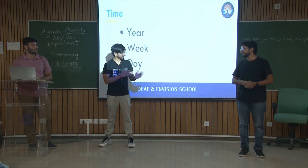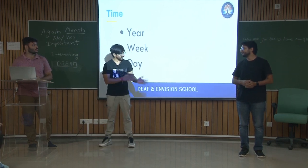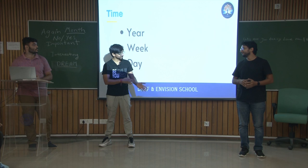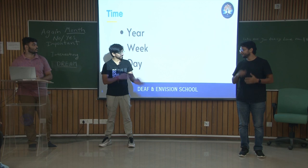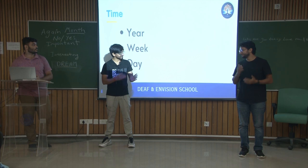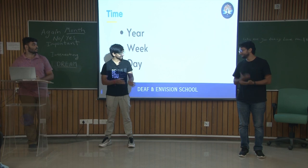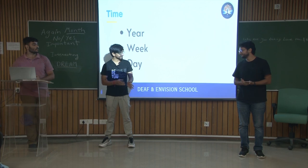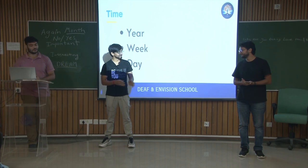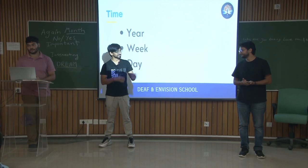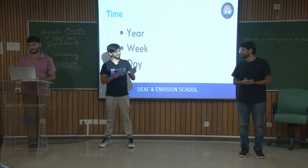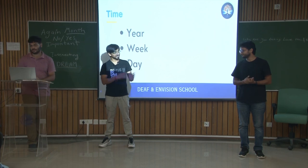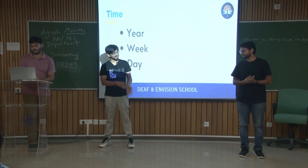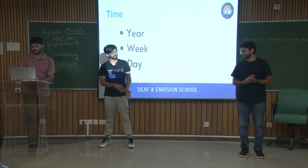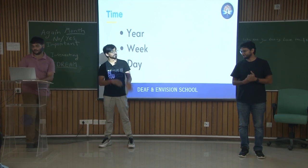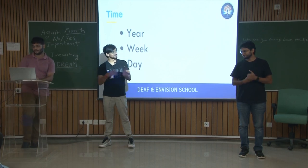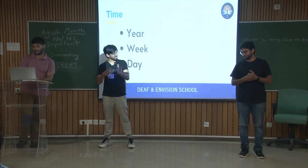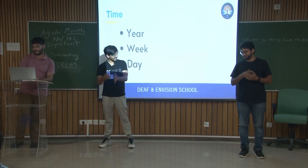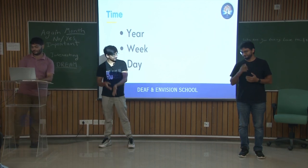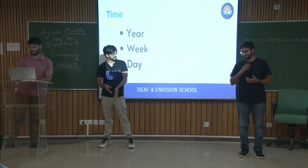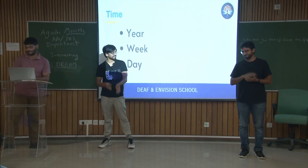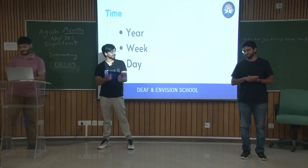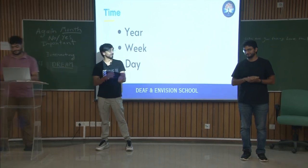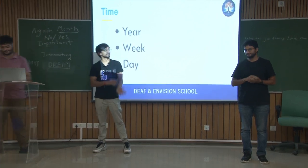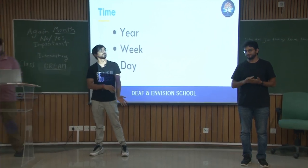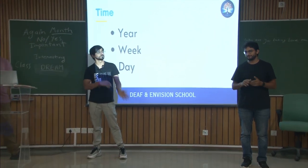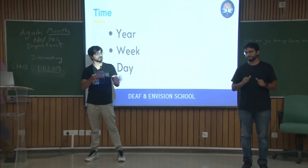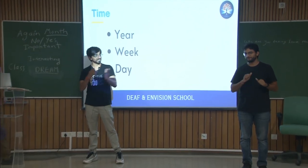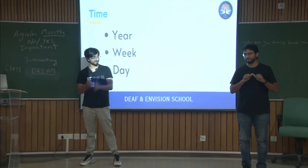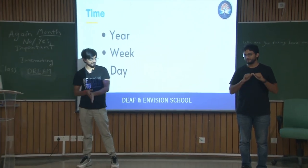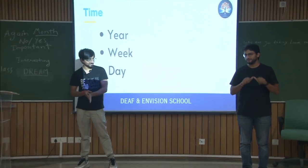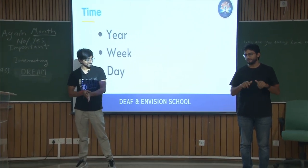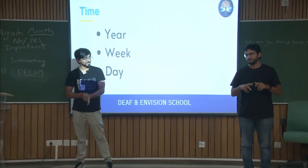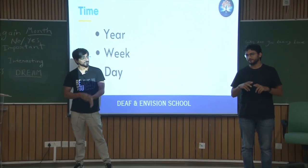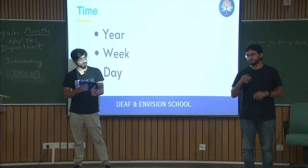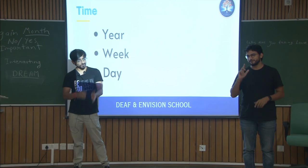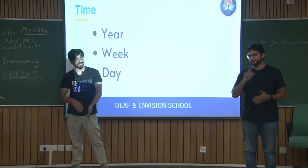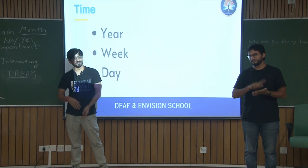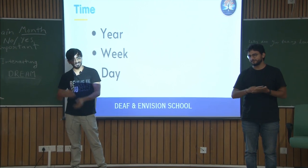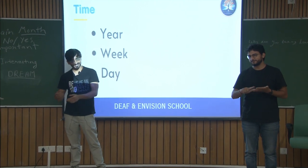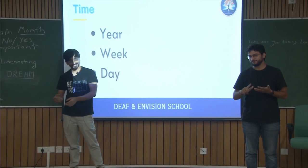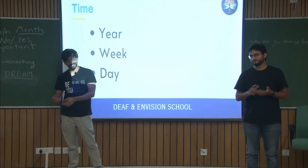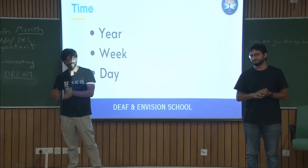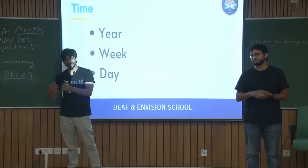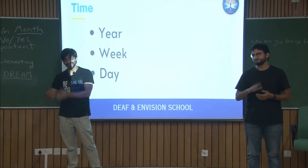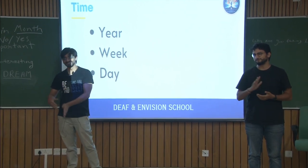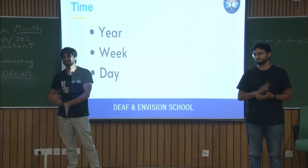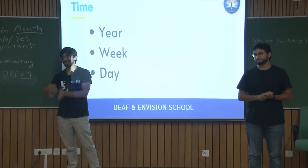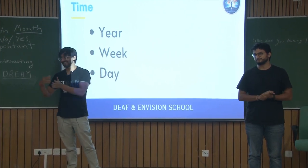From last 2 days, I was absent or I was on leave, so I missed Indian Sign